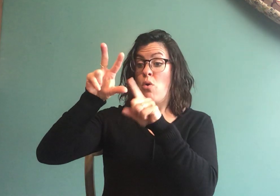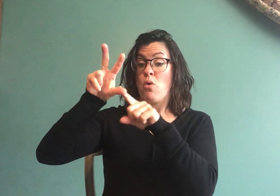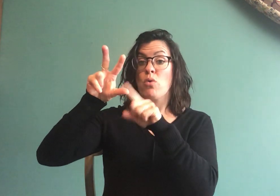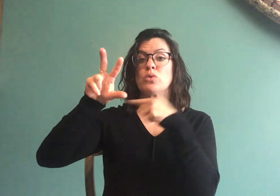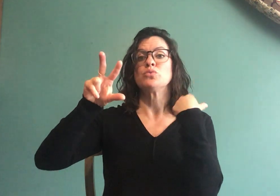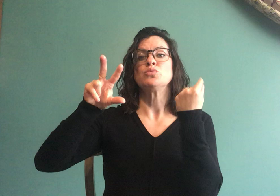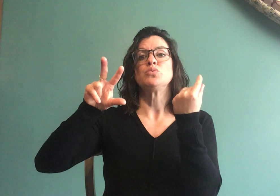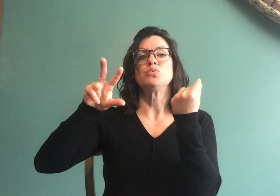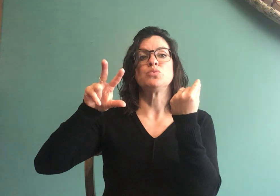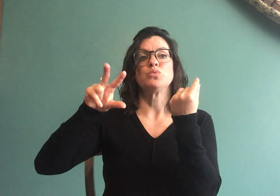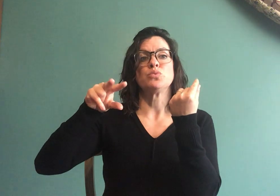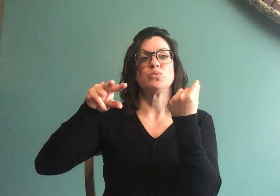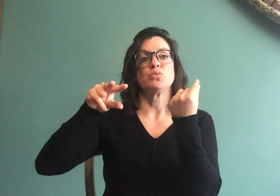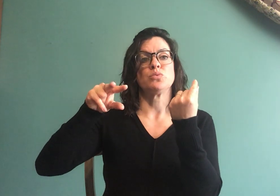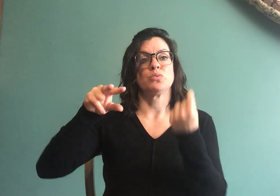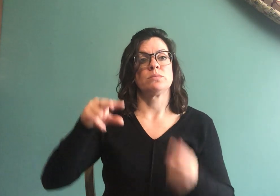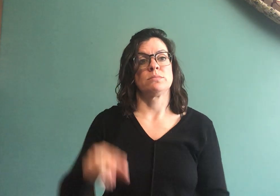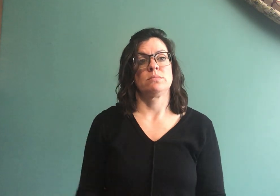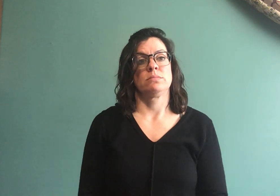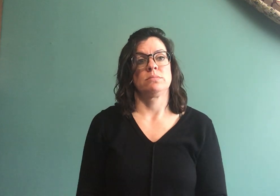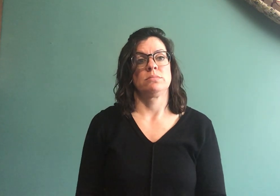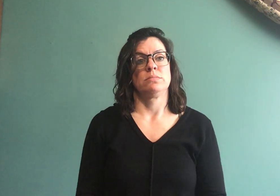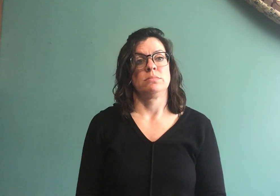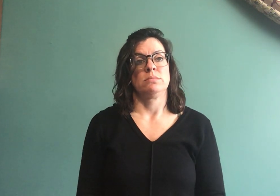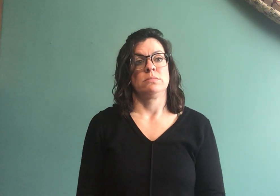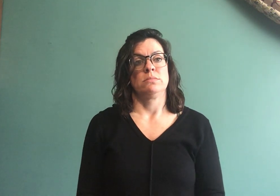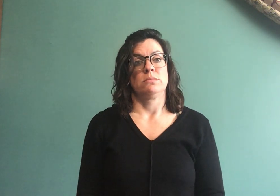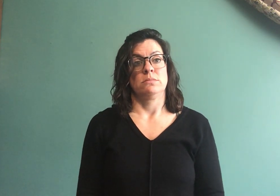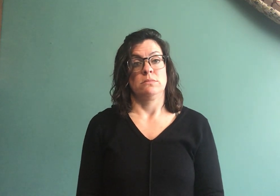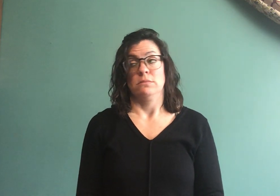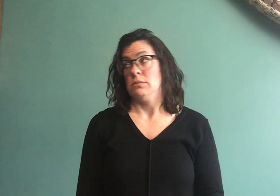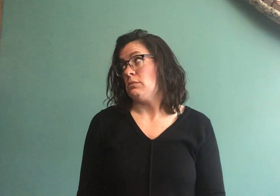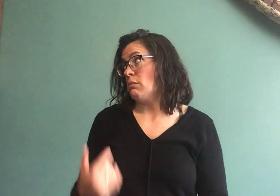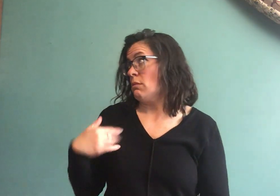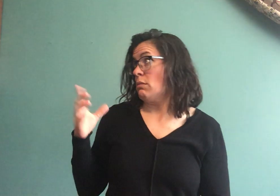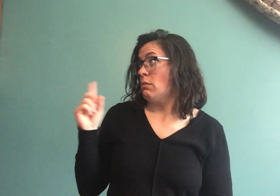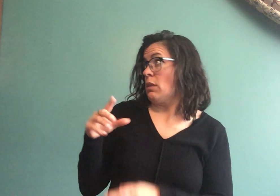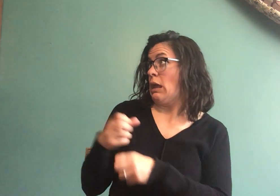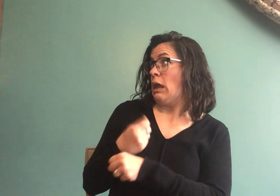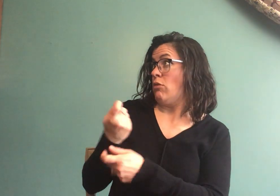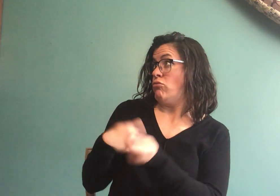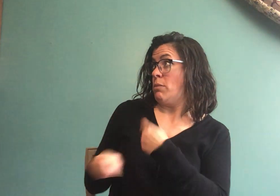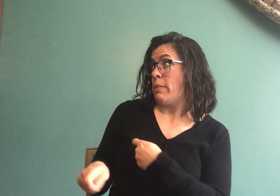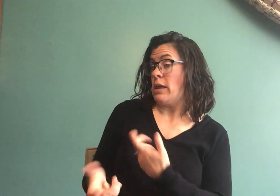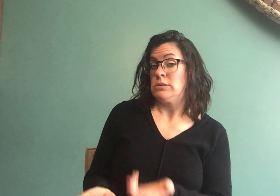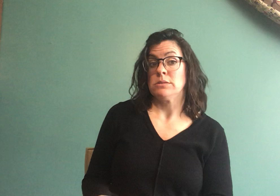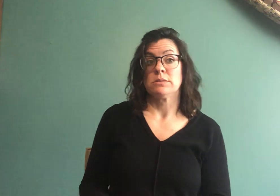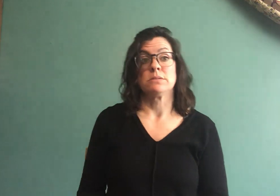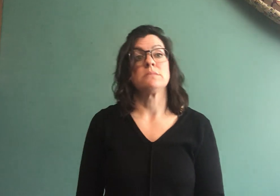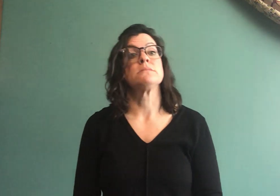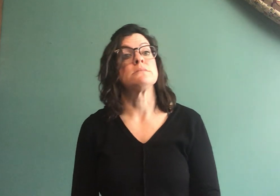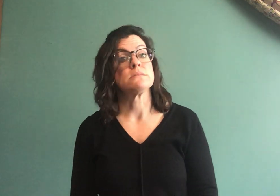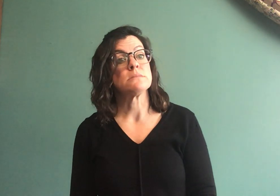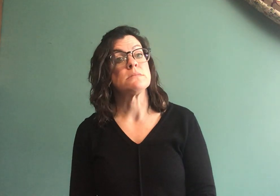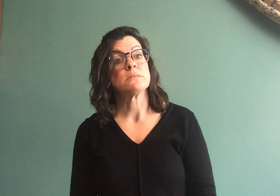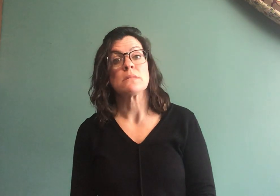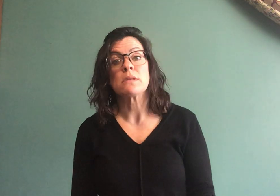Can you get a replacement or Somebody tell me. What do you want to do with it? You want to replace it? Sure, you can do